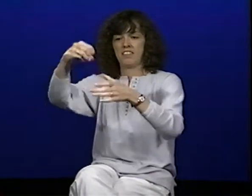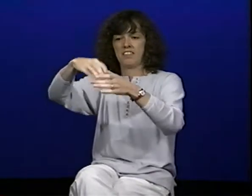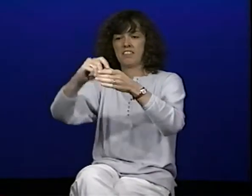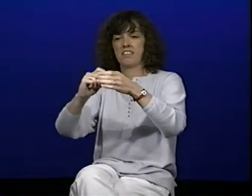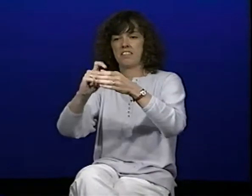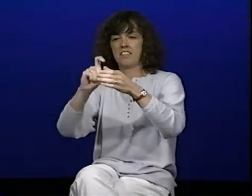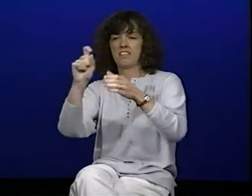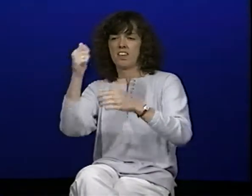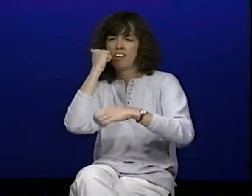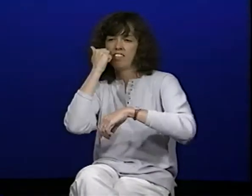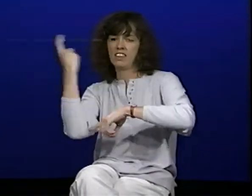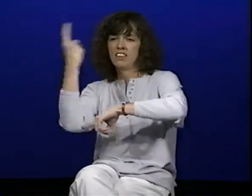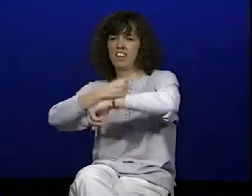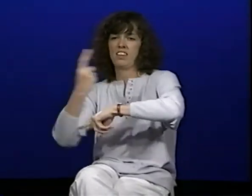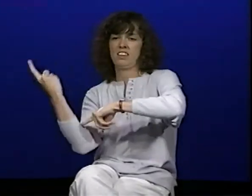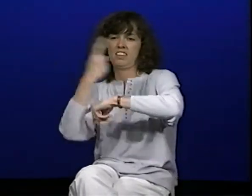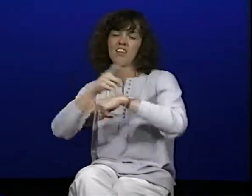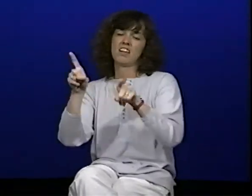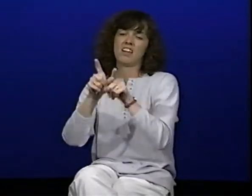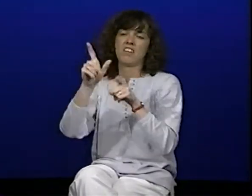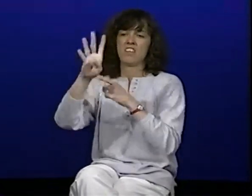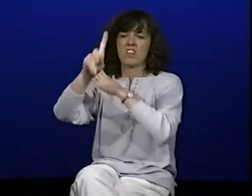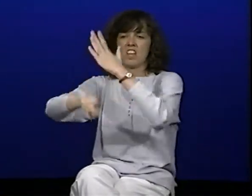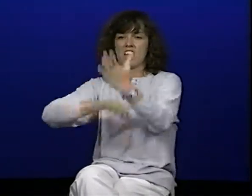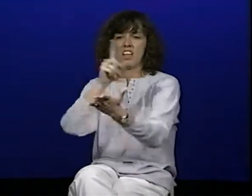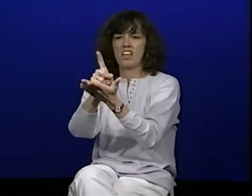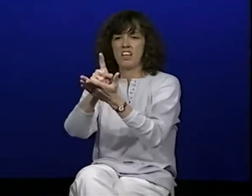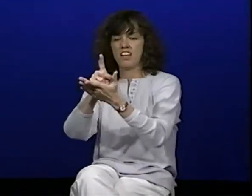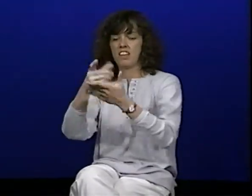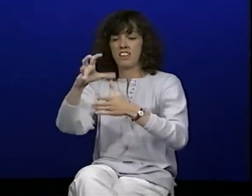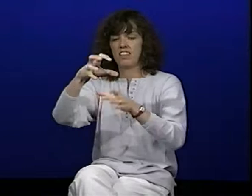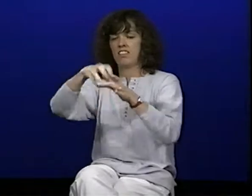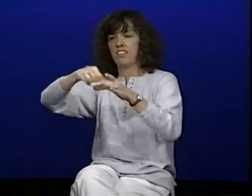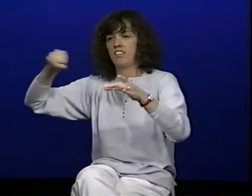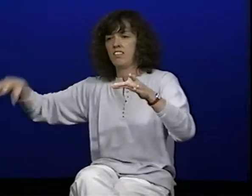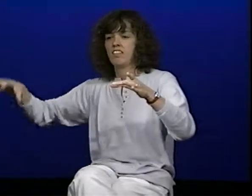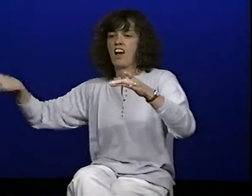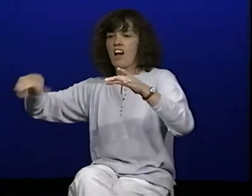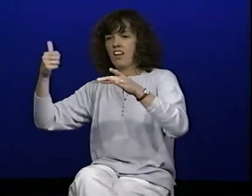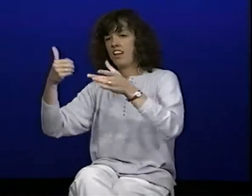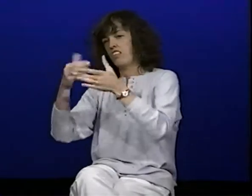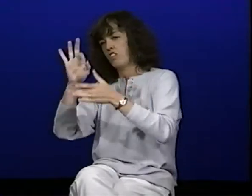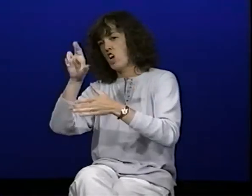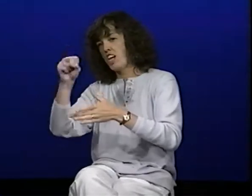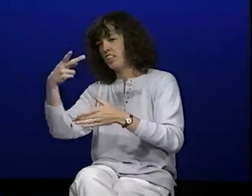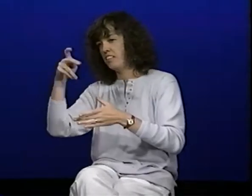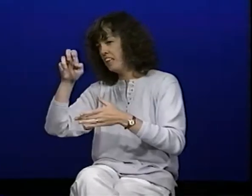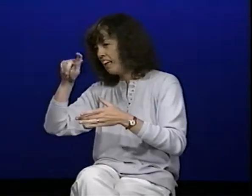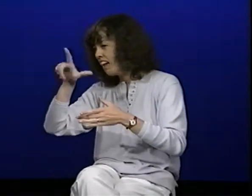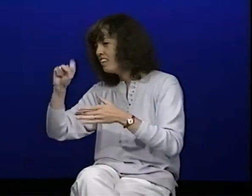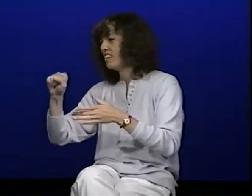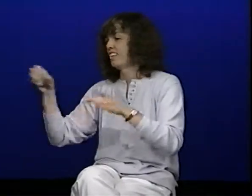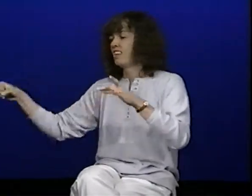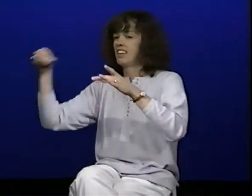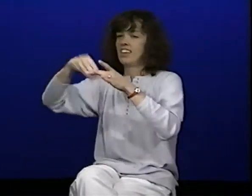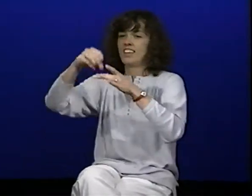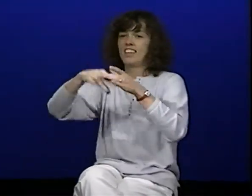and you mix those three things together. And every day, you have to check on it. Each 24 hours, you have to take out the old petals and put in fresh